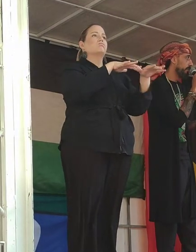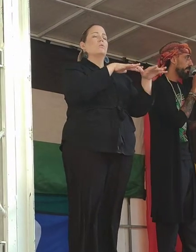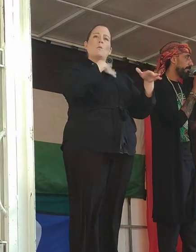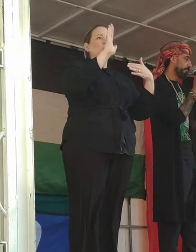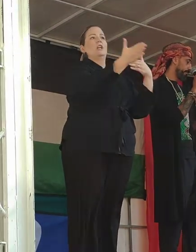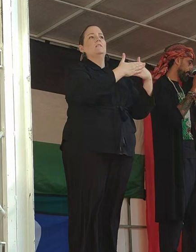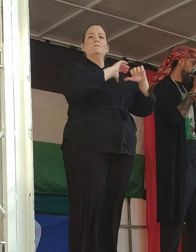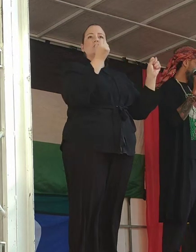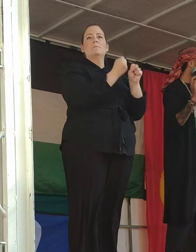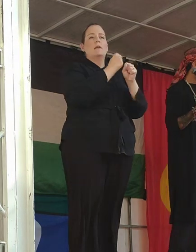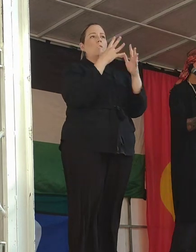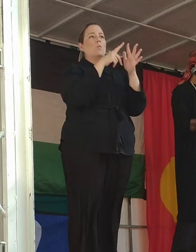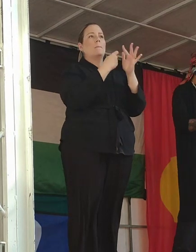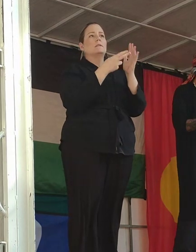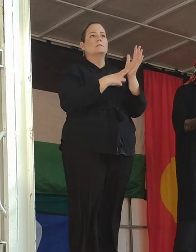it's shut down.